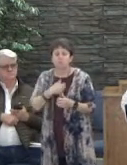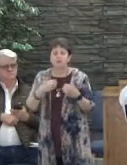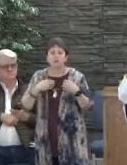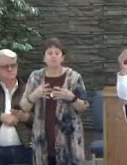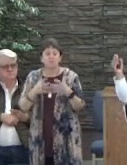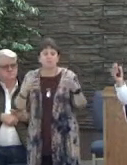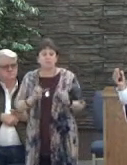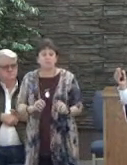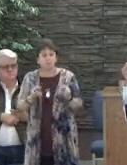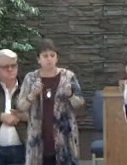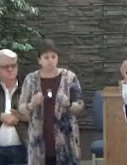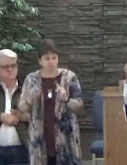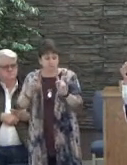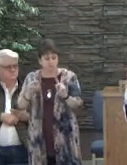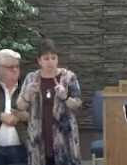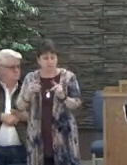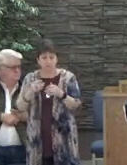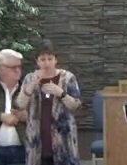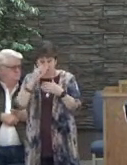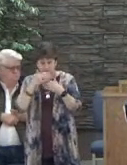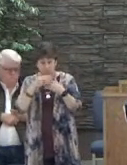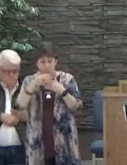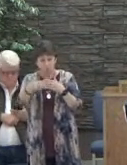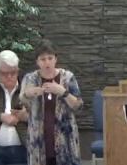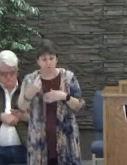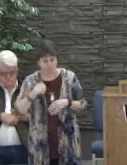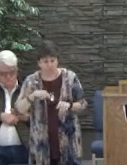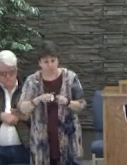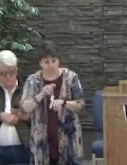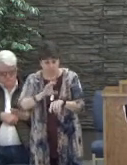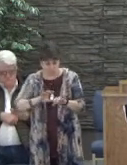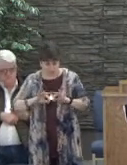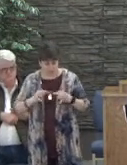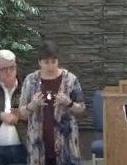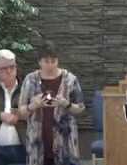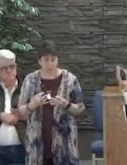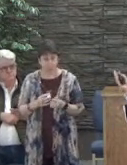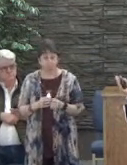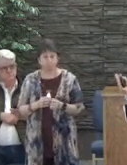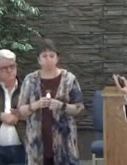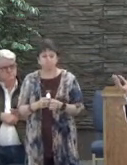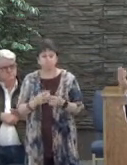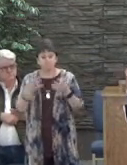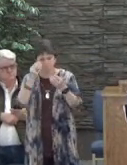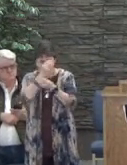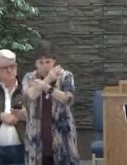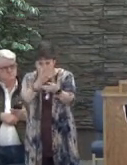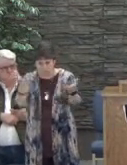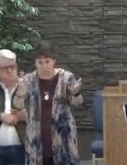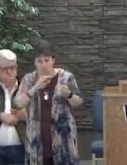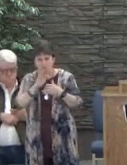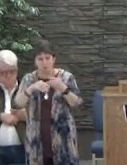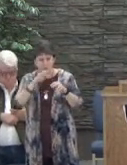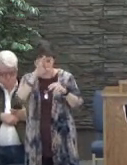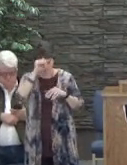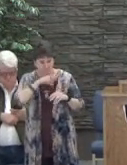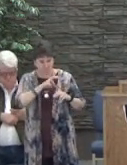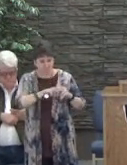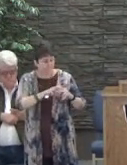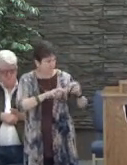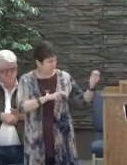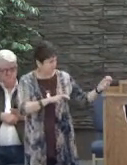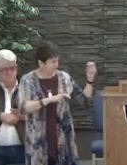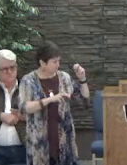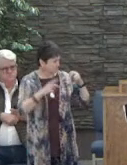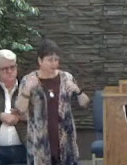of opportunities ahead of us as a church. And we want you to know, all the men up here, I can